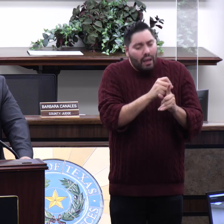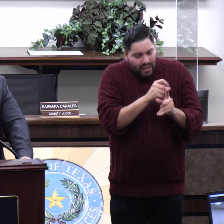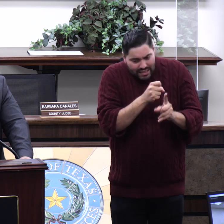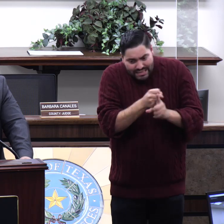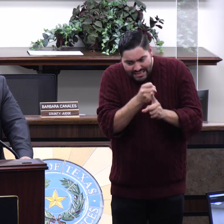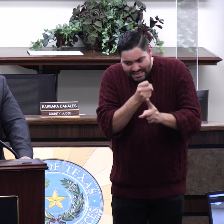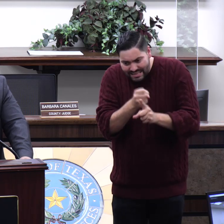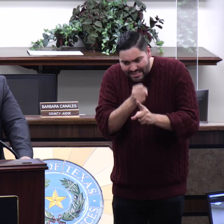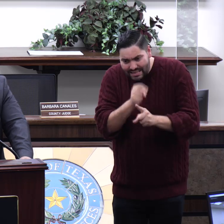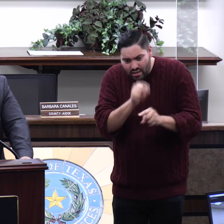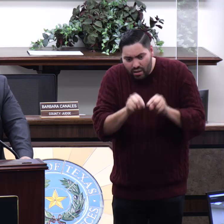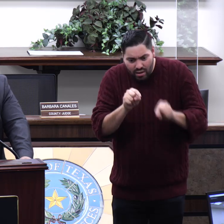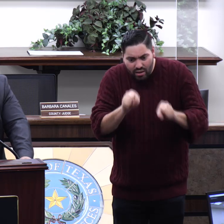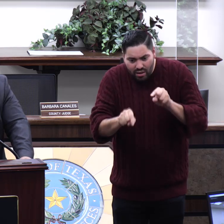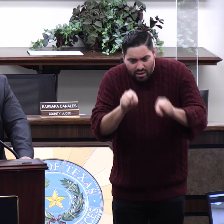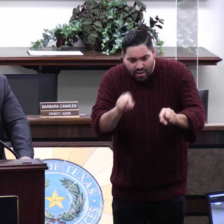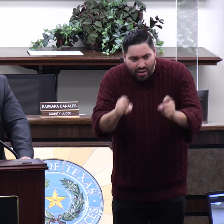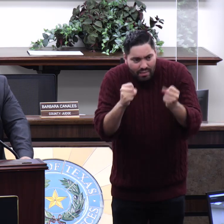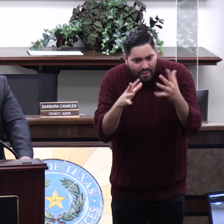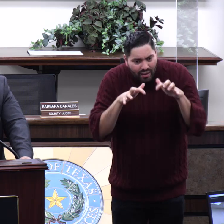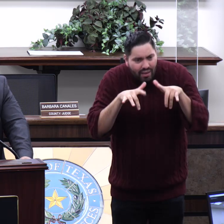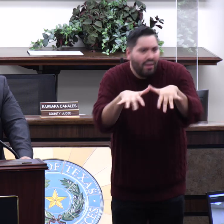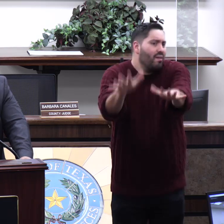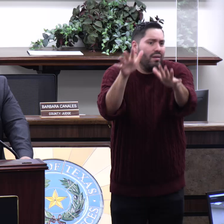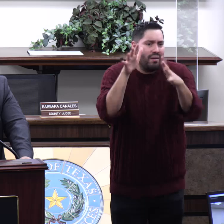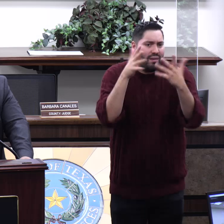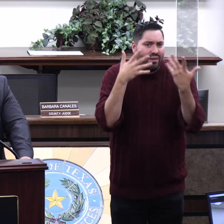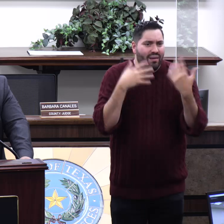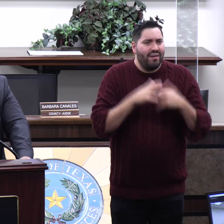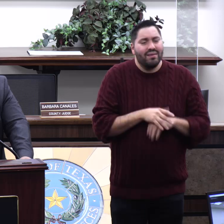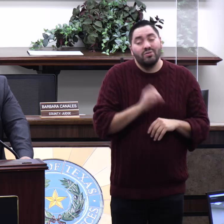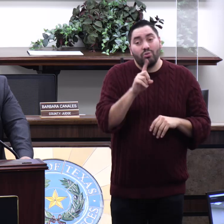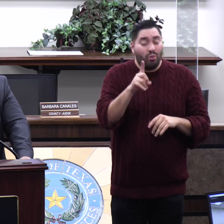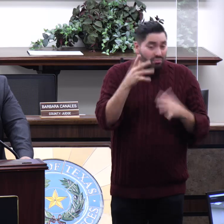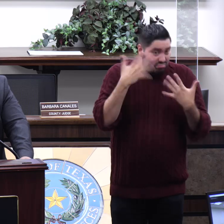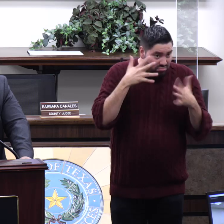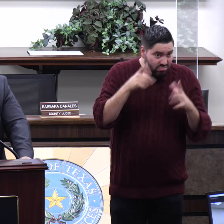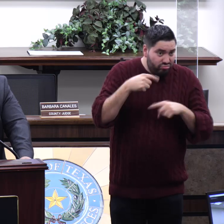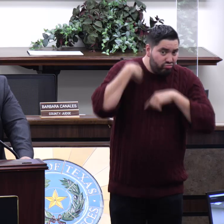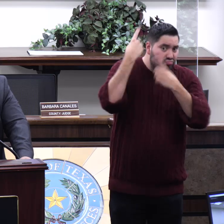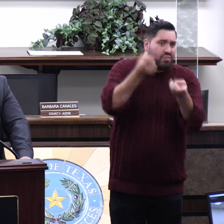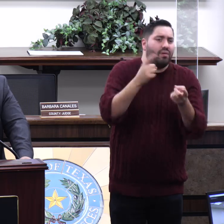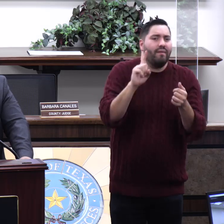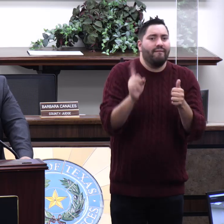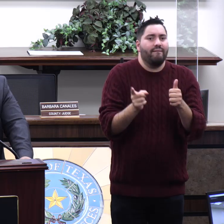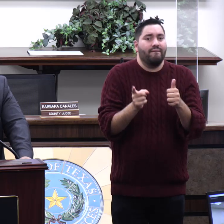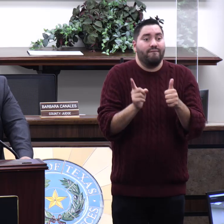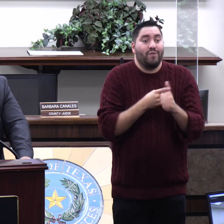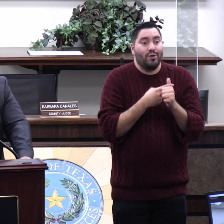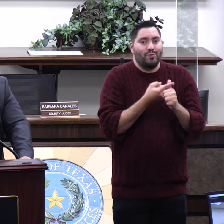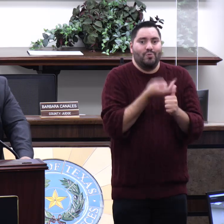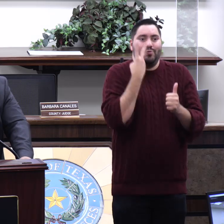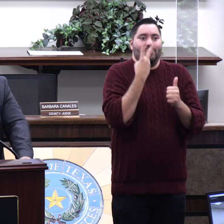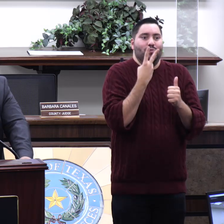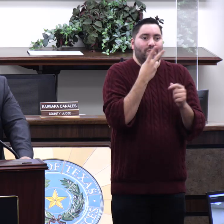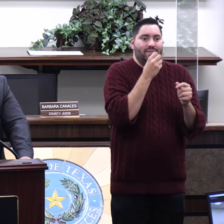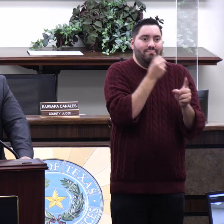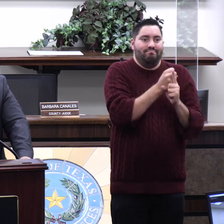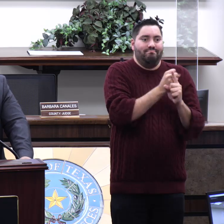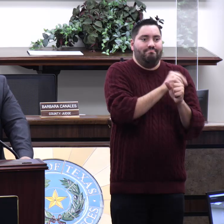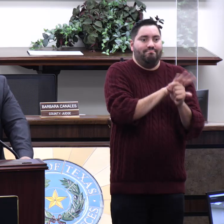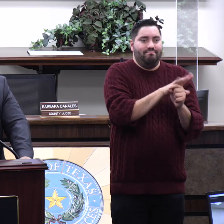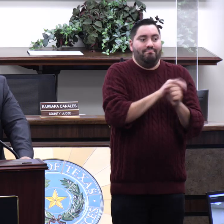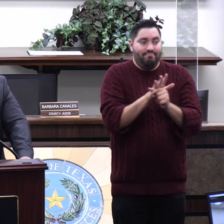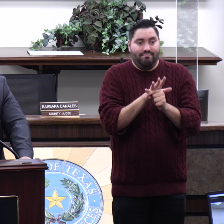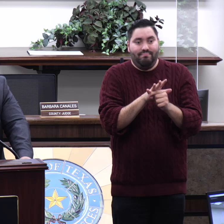system. I'm here to tell you that, as we have been in the first two pandemics, we will continue to be here